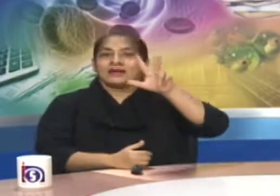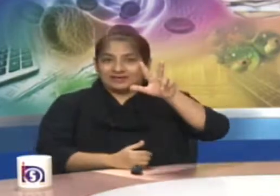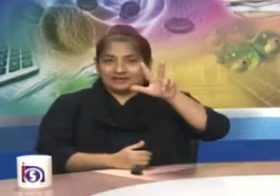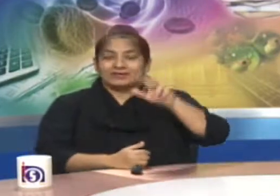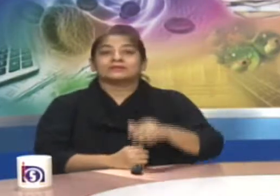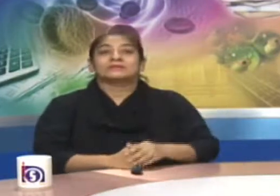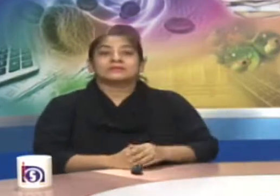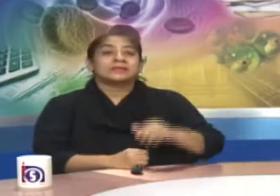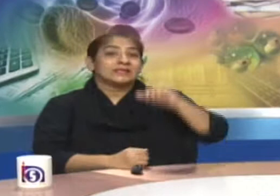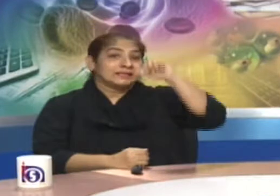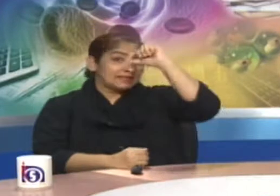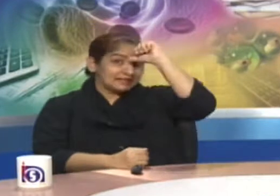Lesson 18,